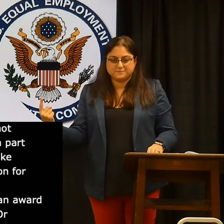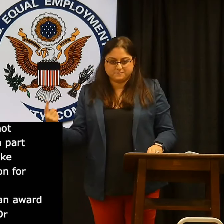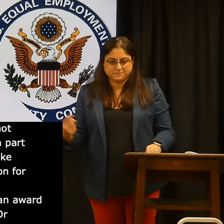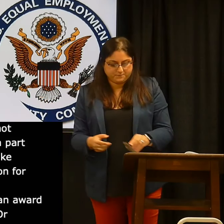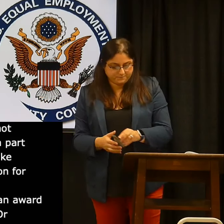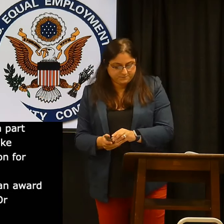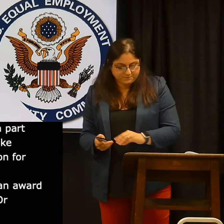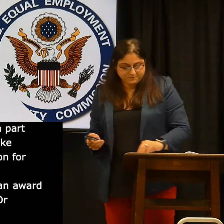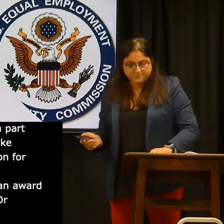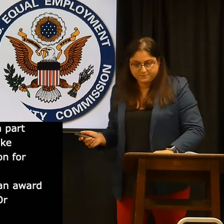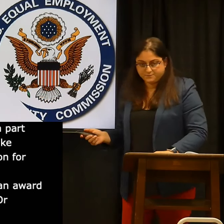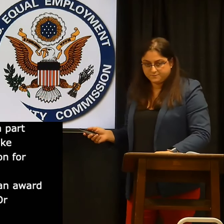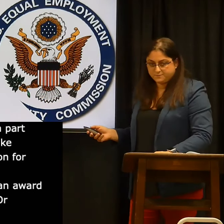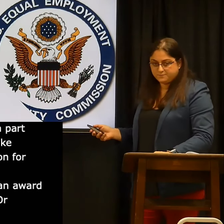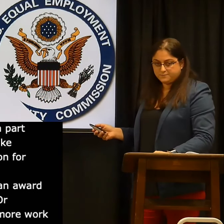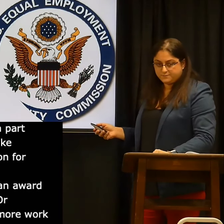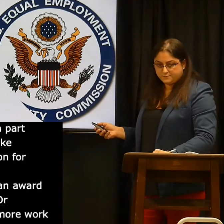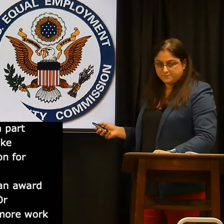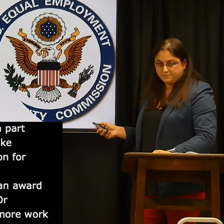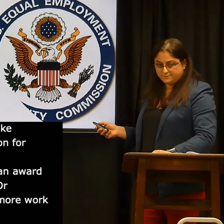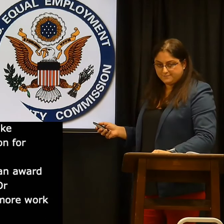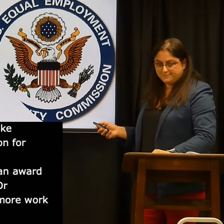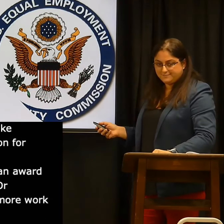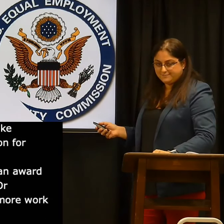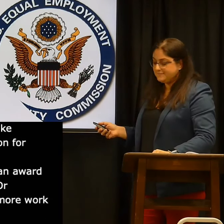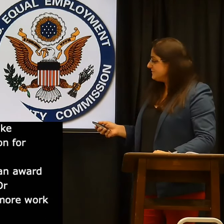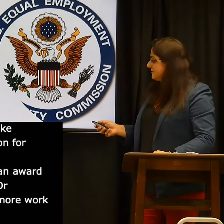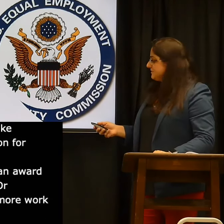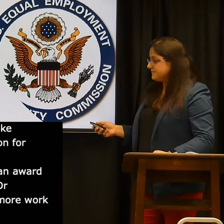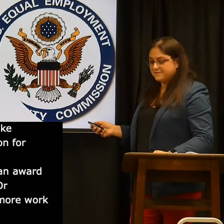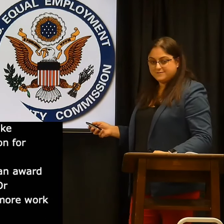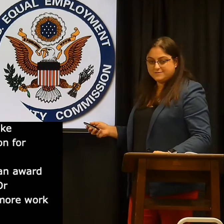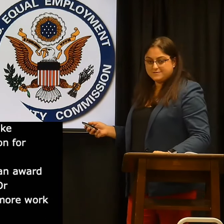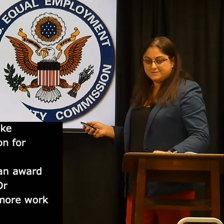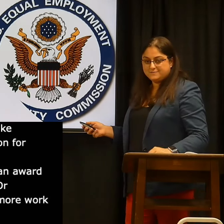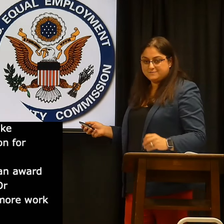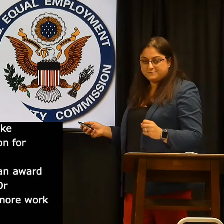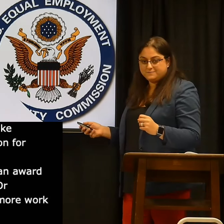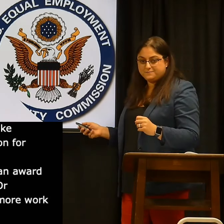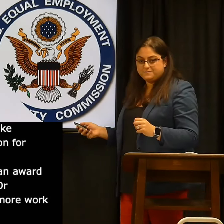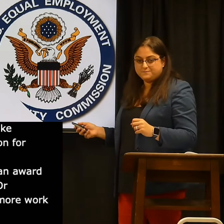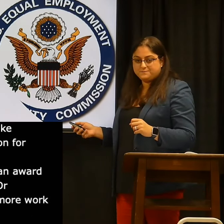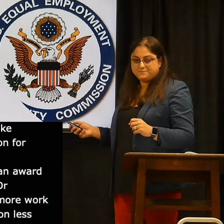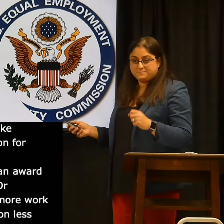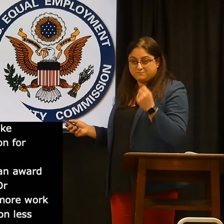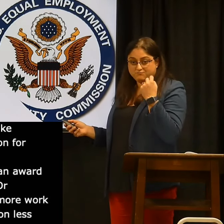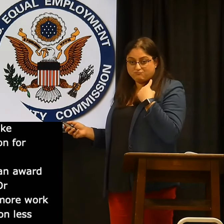and the hearing person less work, let them chill out and give the deaf person more